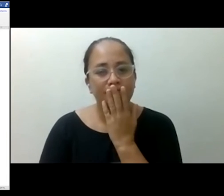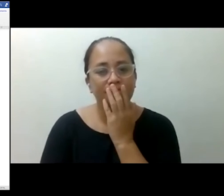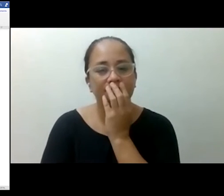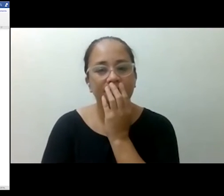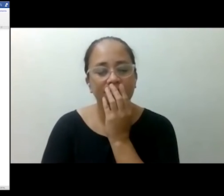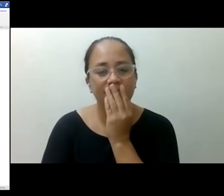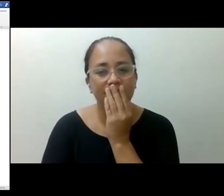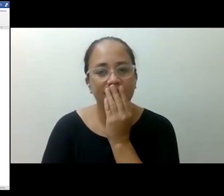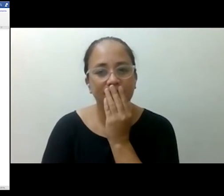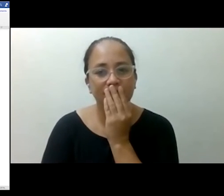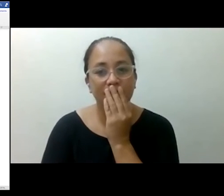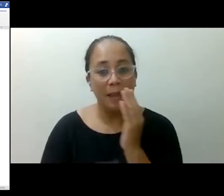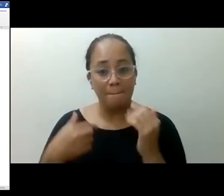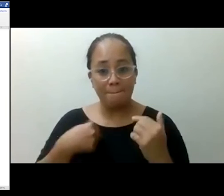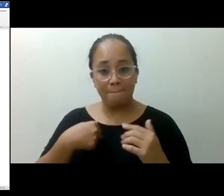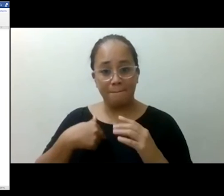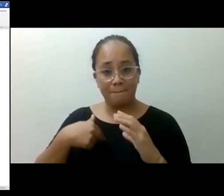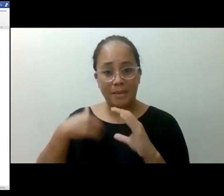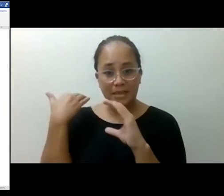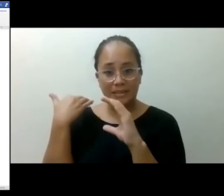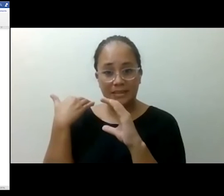Okay, I'm going to send you,